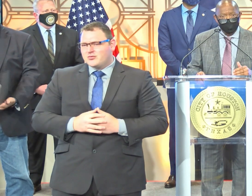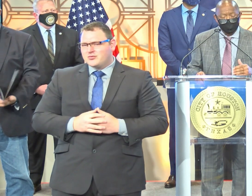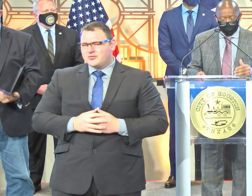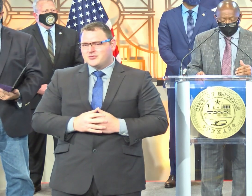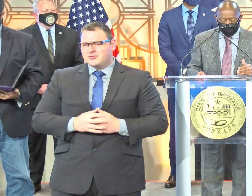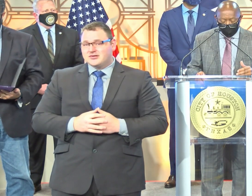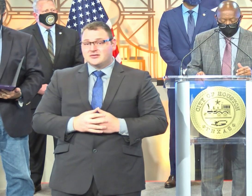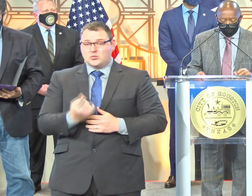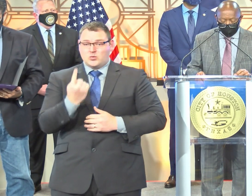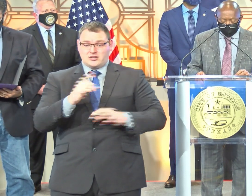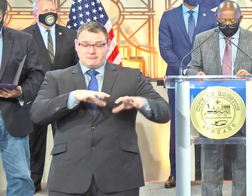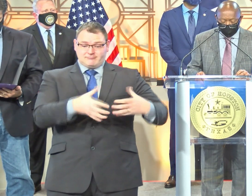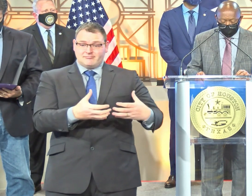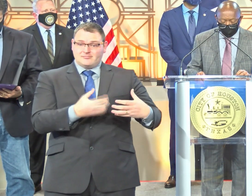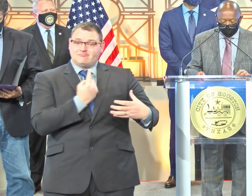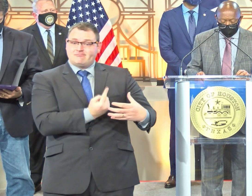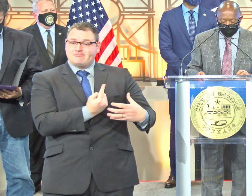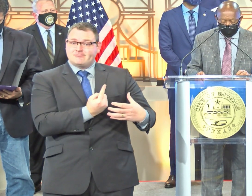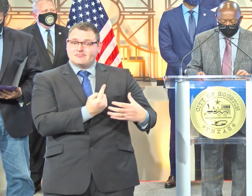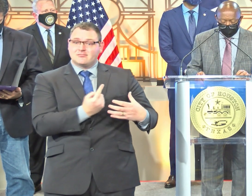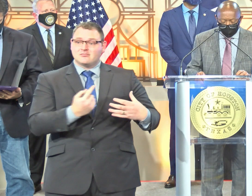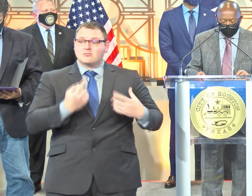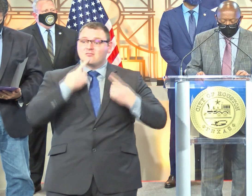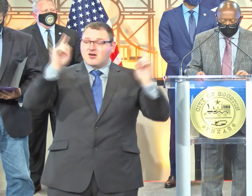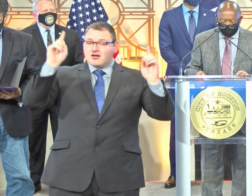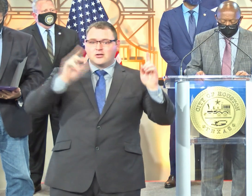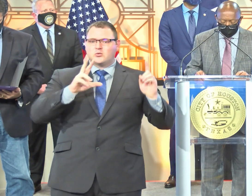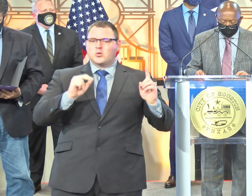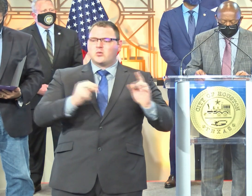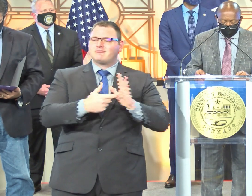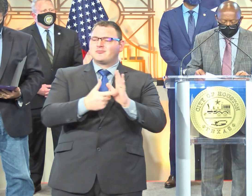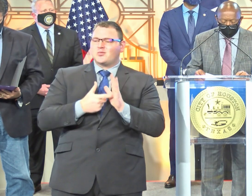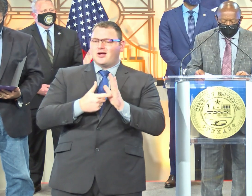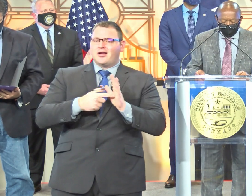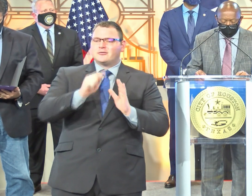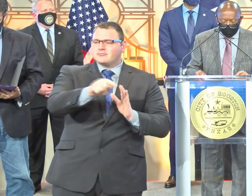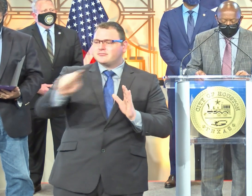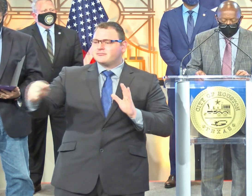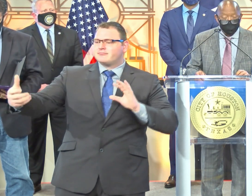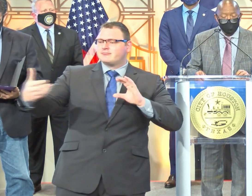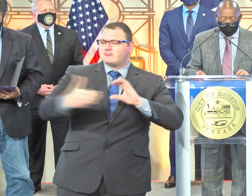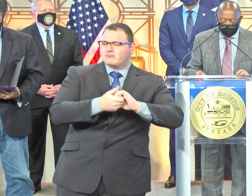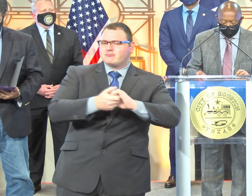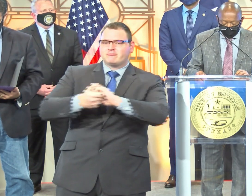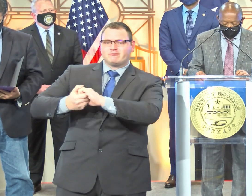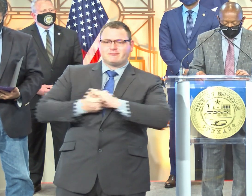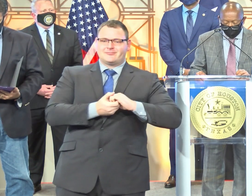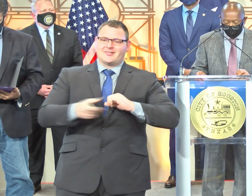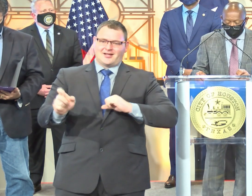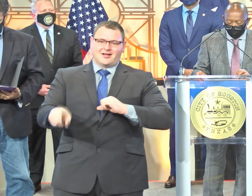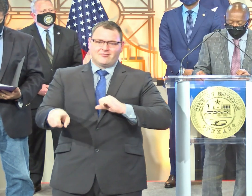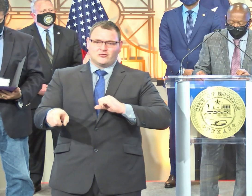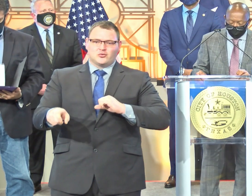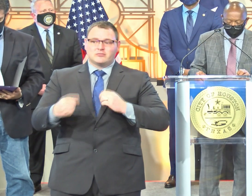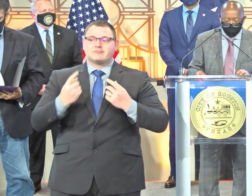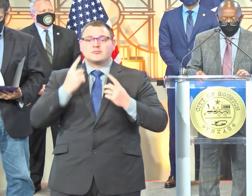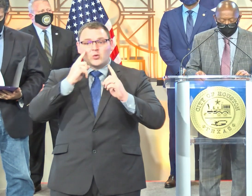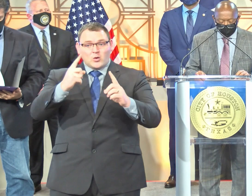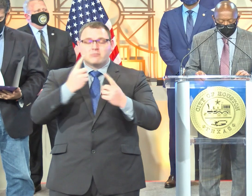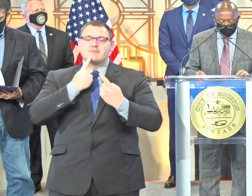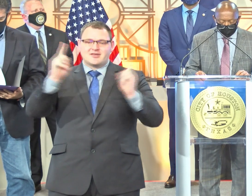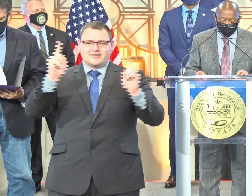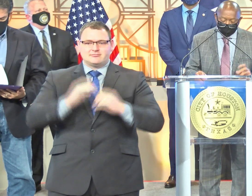it effectively alone. It takes everyone working together, and everyone must play a part. At the beginning of the year, when I took